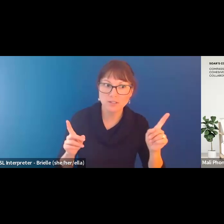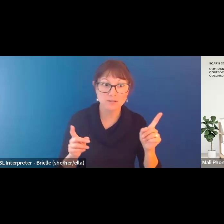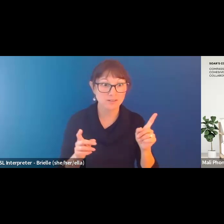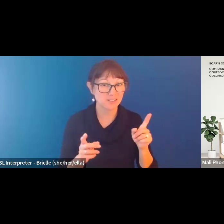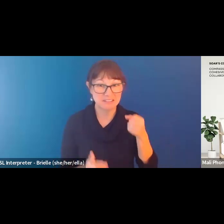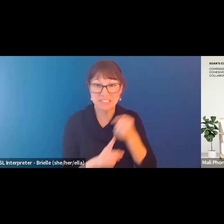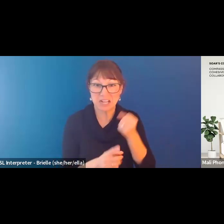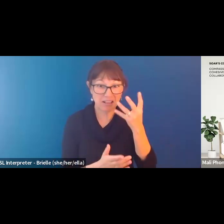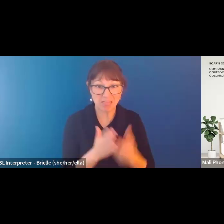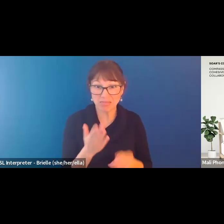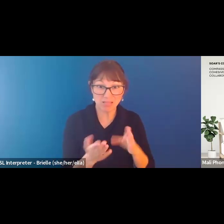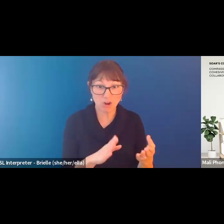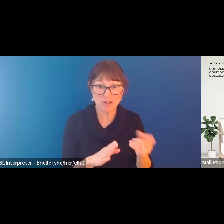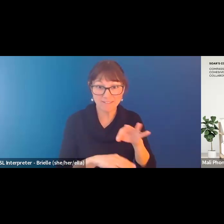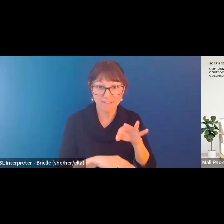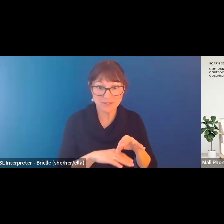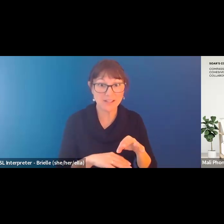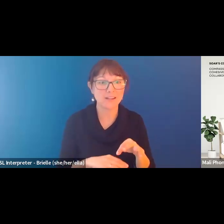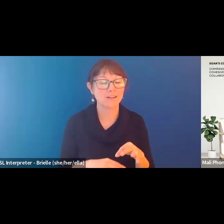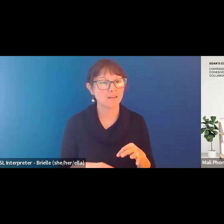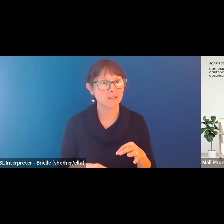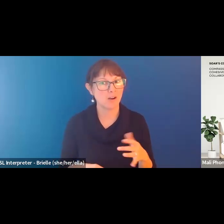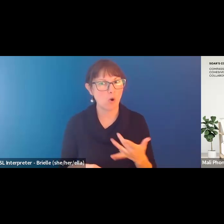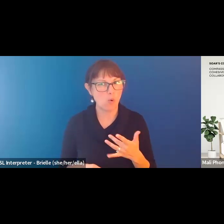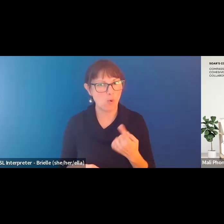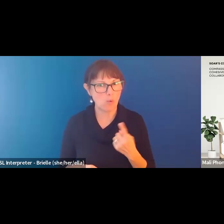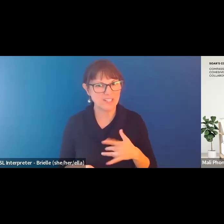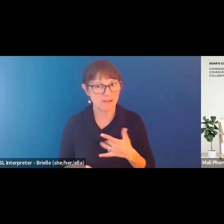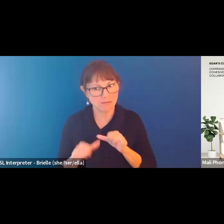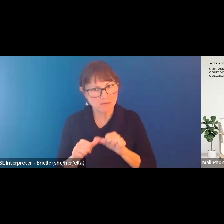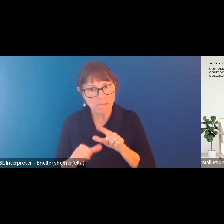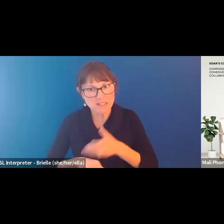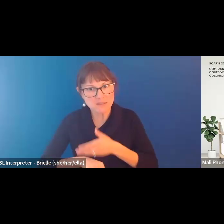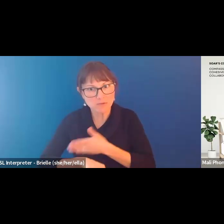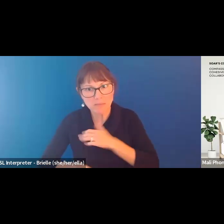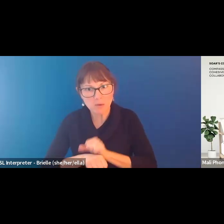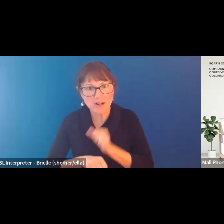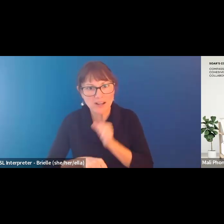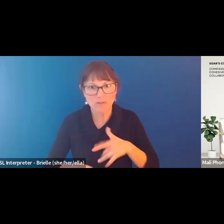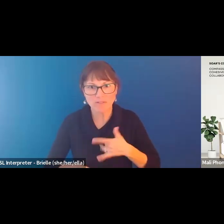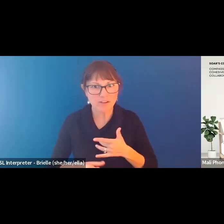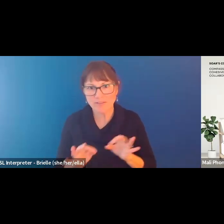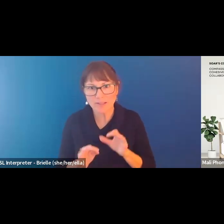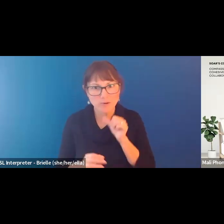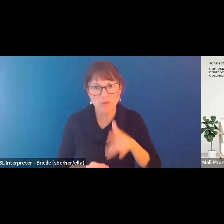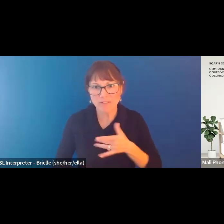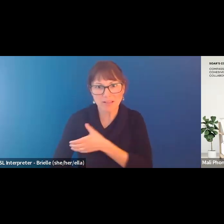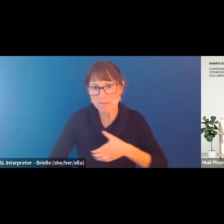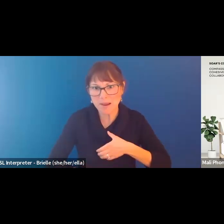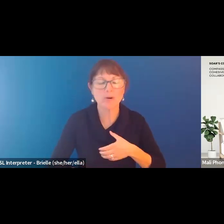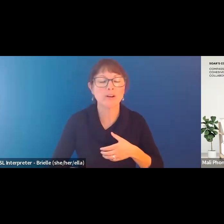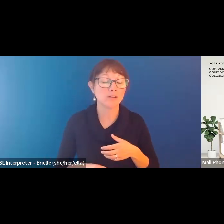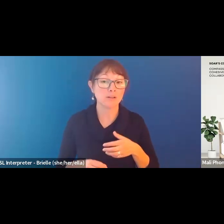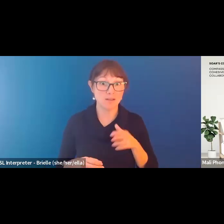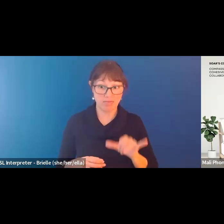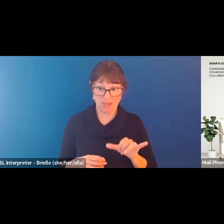my worth in spaces where I didn't always feel valued or empowered. These experiences taught me how to navigate uncertainty